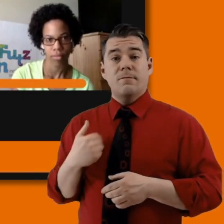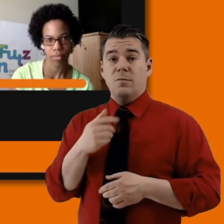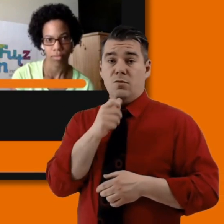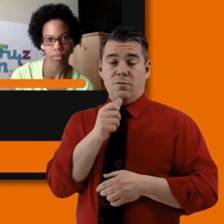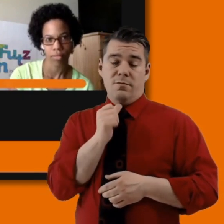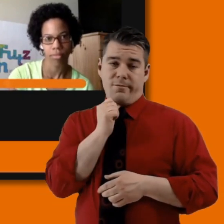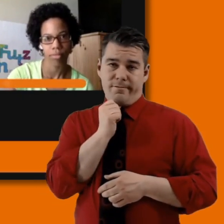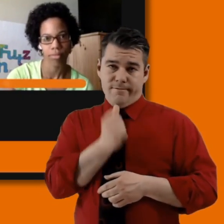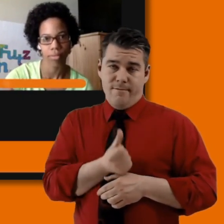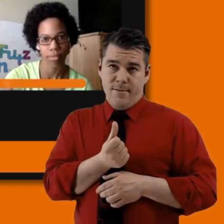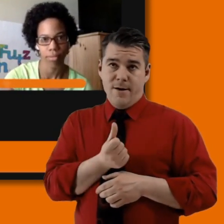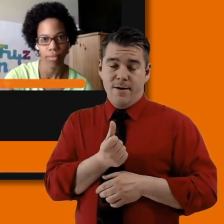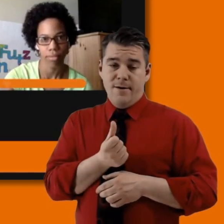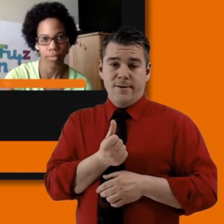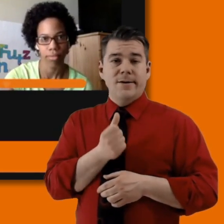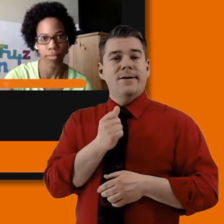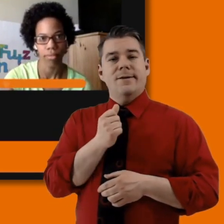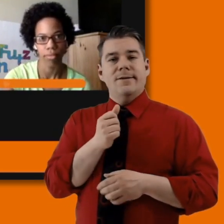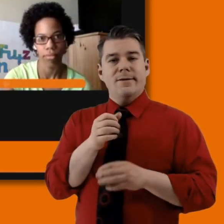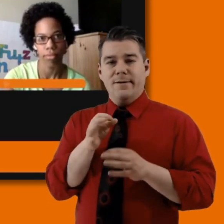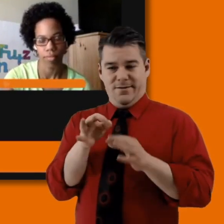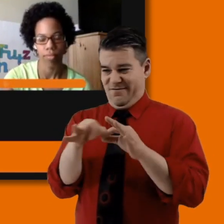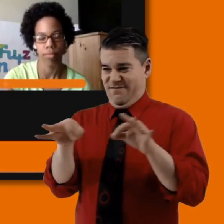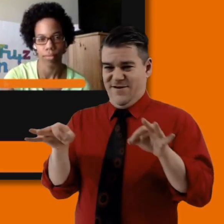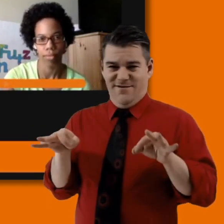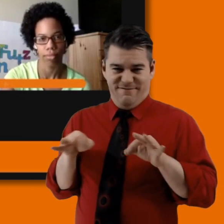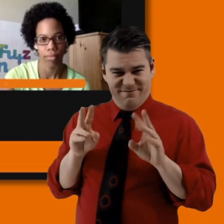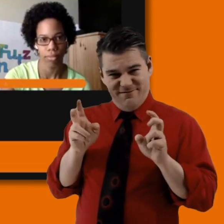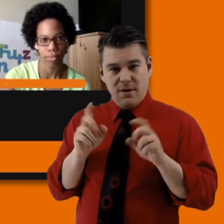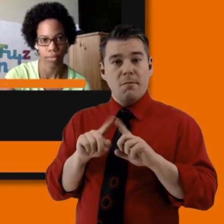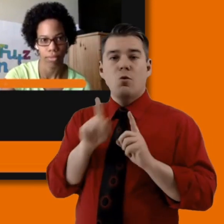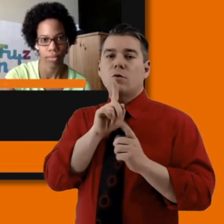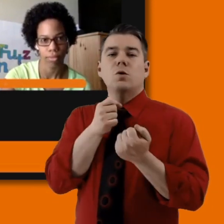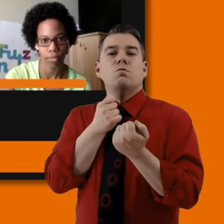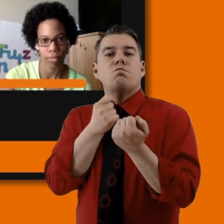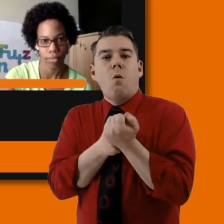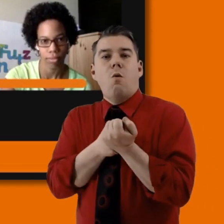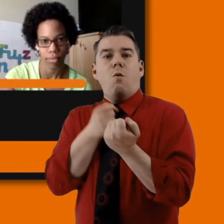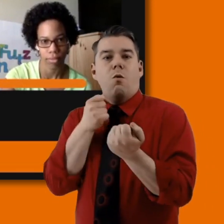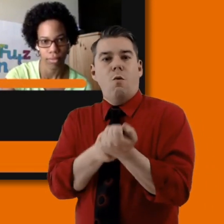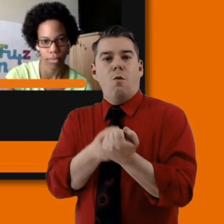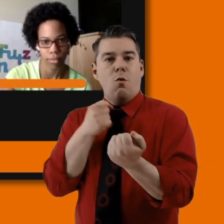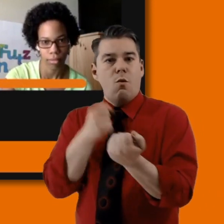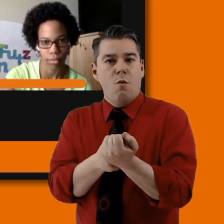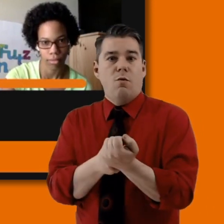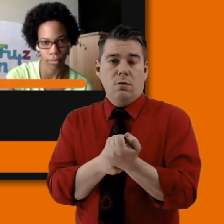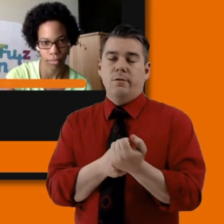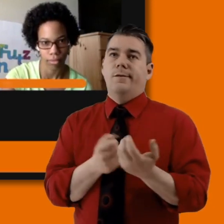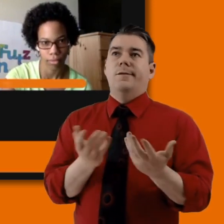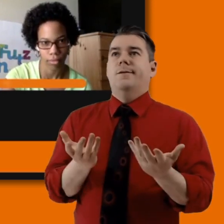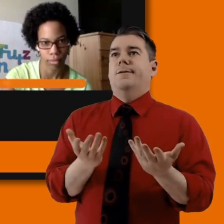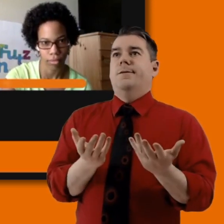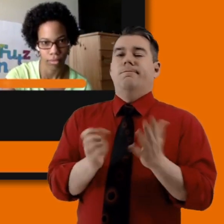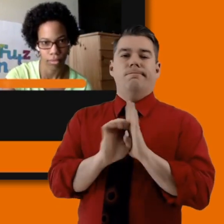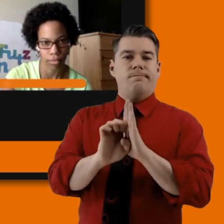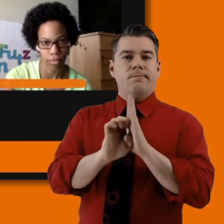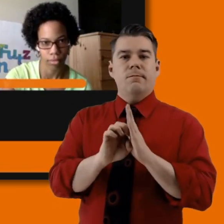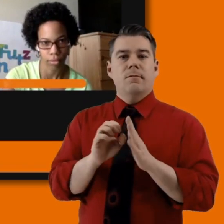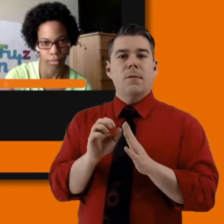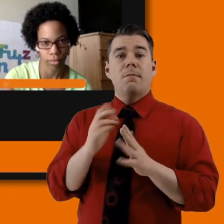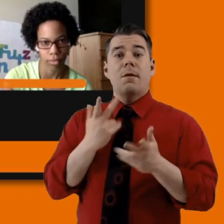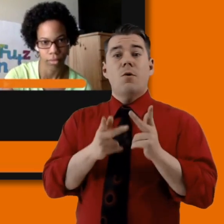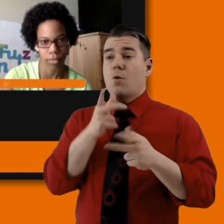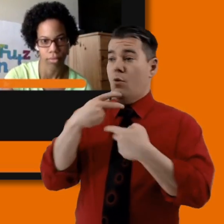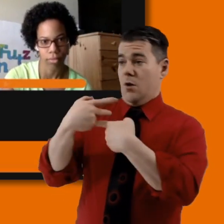not in the field per se, but strongly support what we do. So that would be someone who's a care recipient